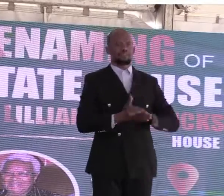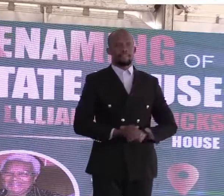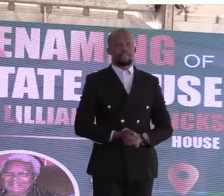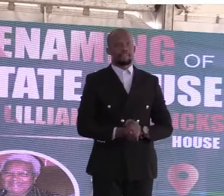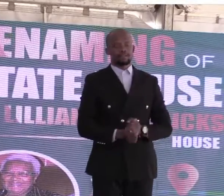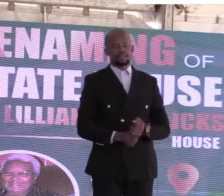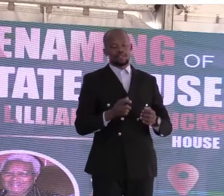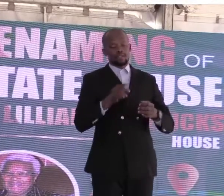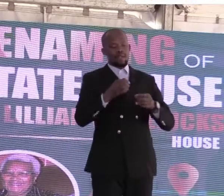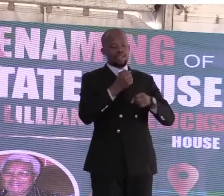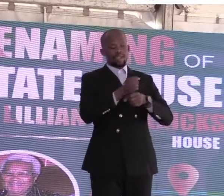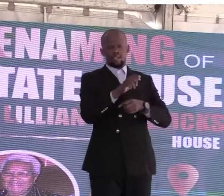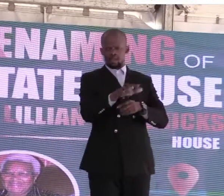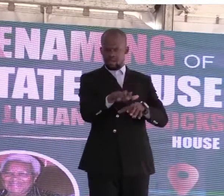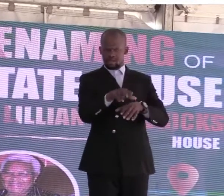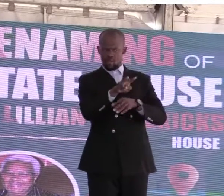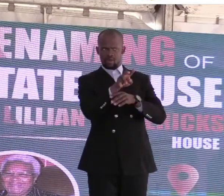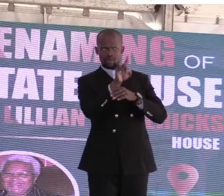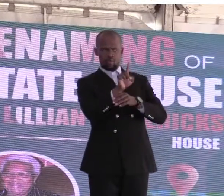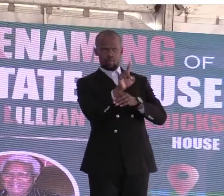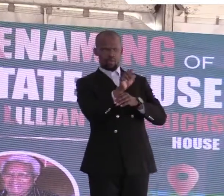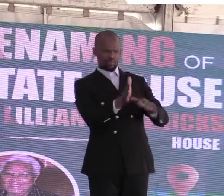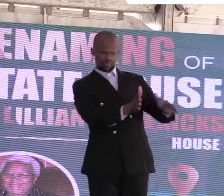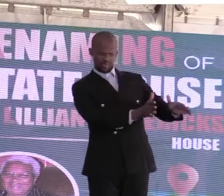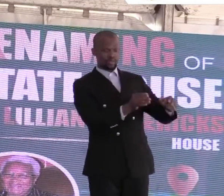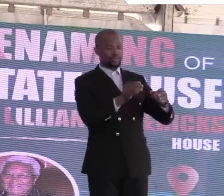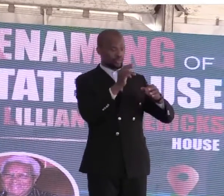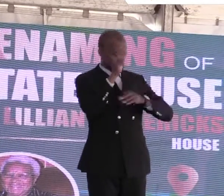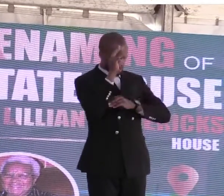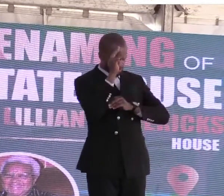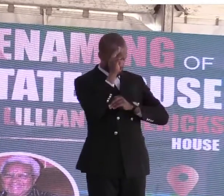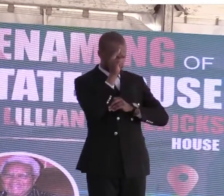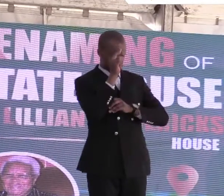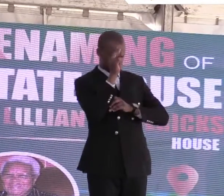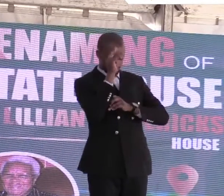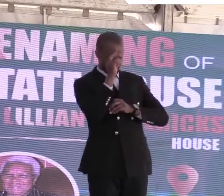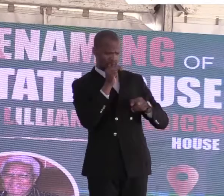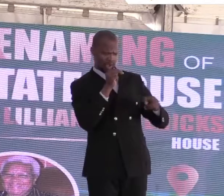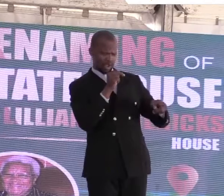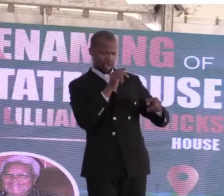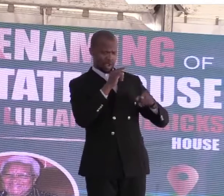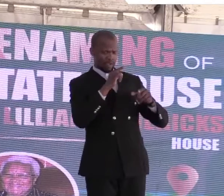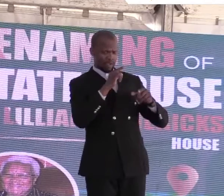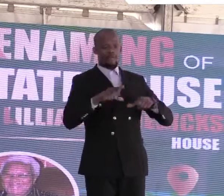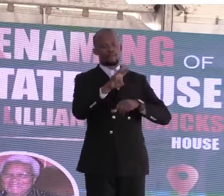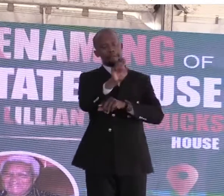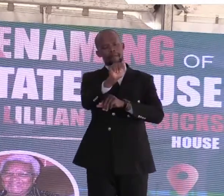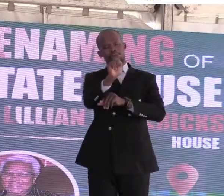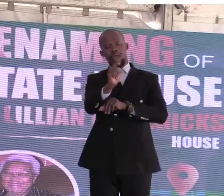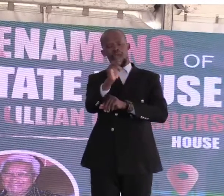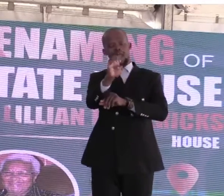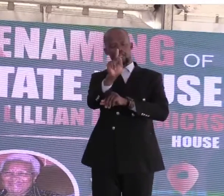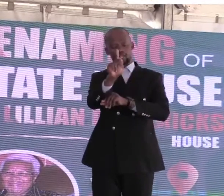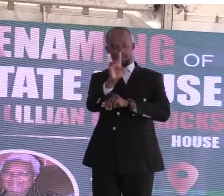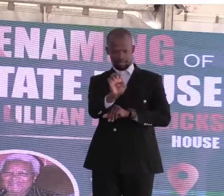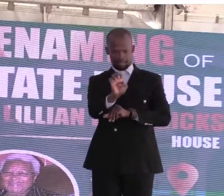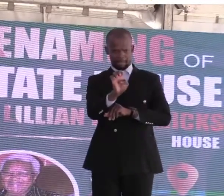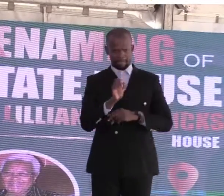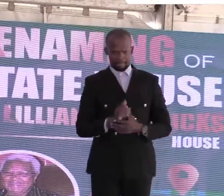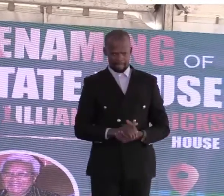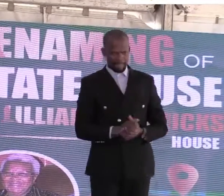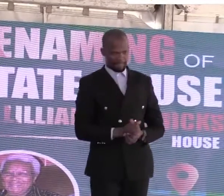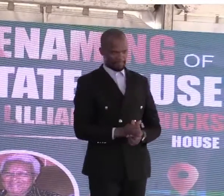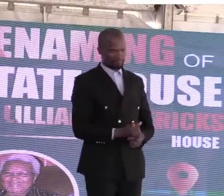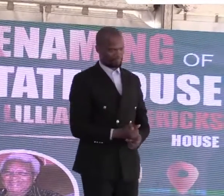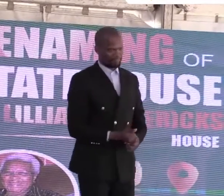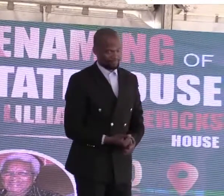Year 921 is set aside to remember and commemorate the life of Mama Matleke, known